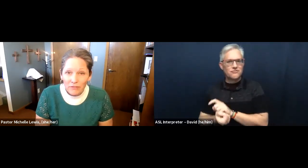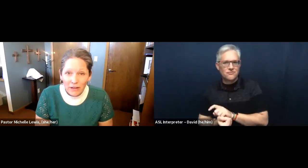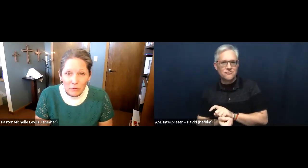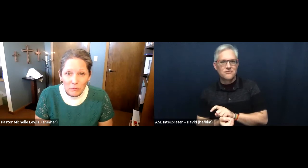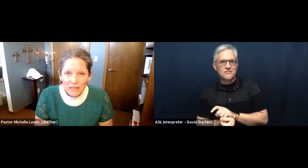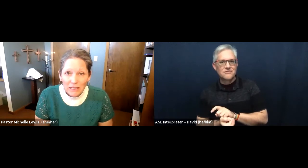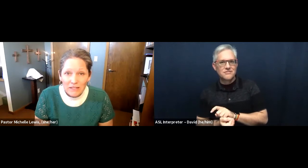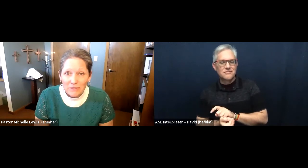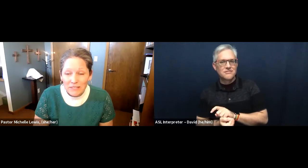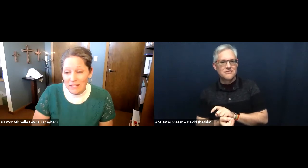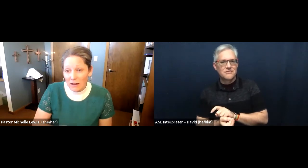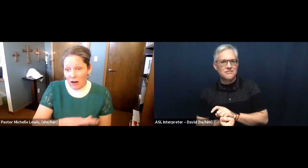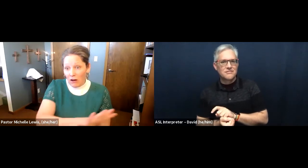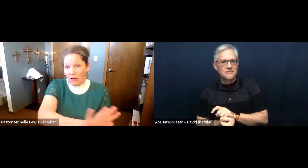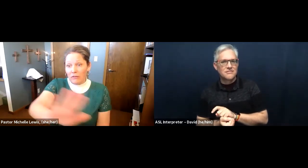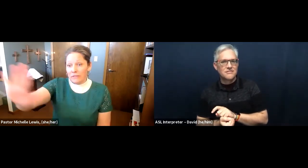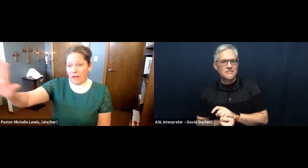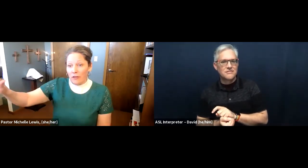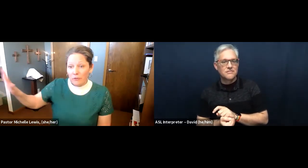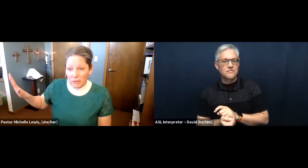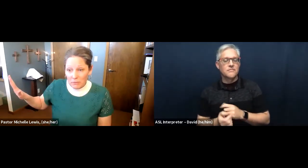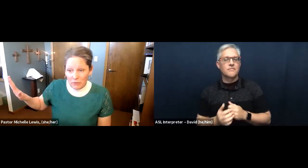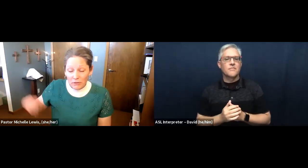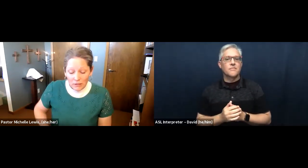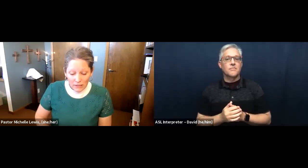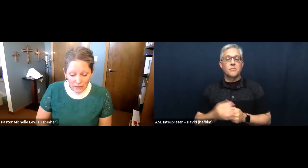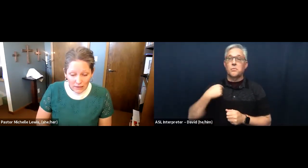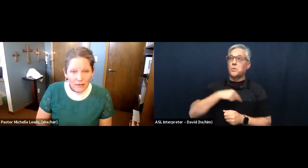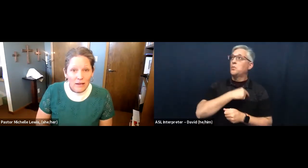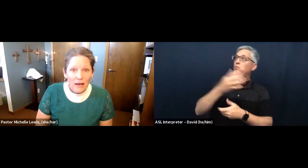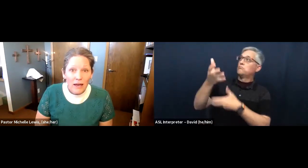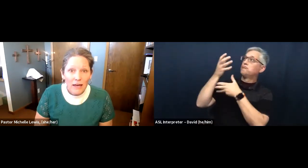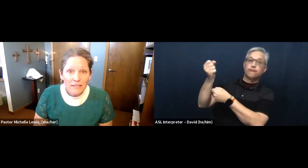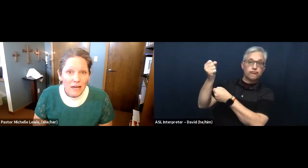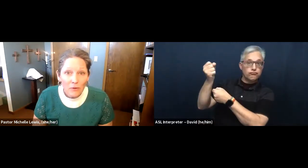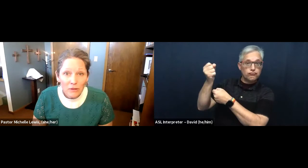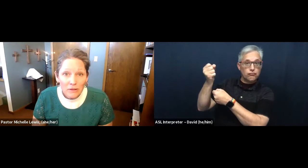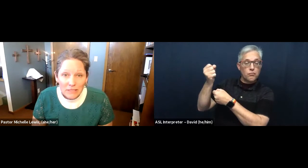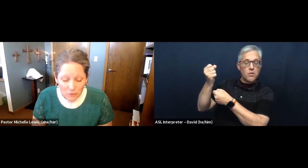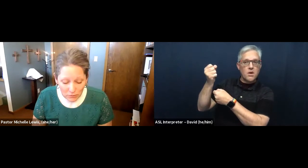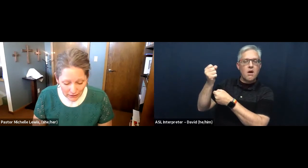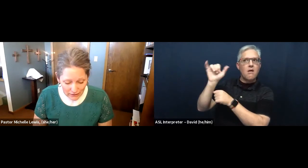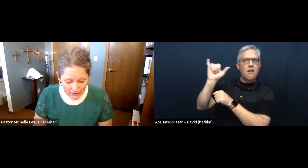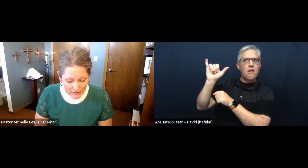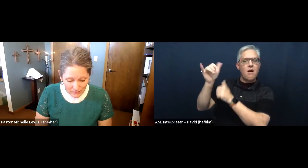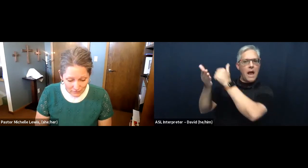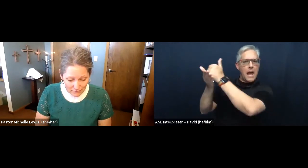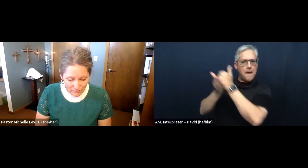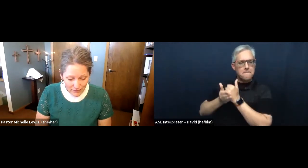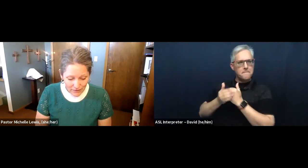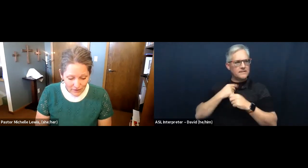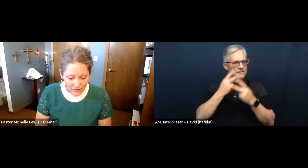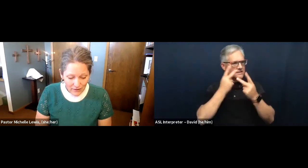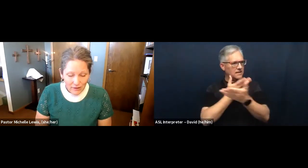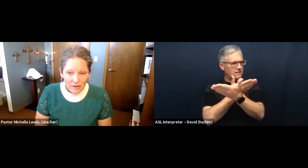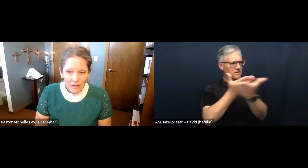Through our faith, we begin to see all those other people as our siblings,